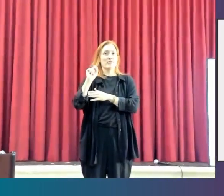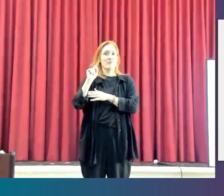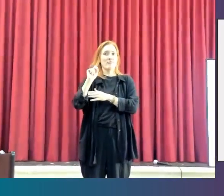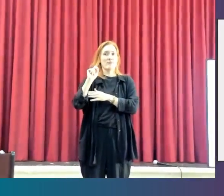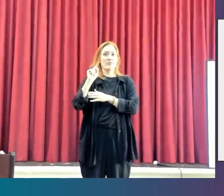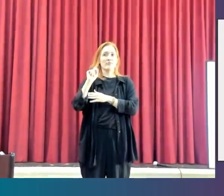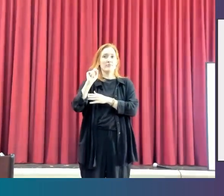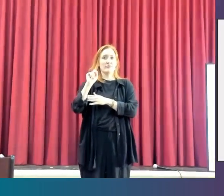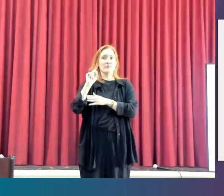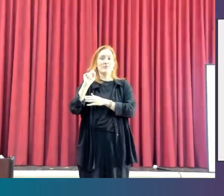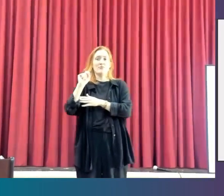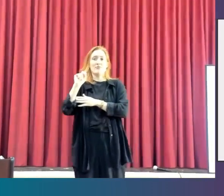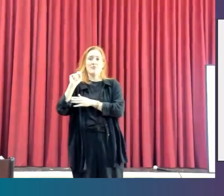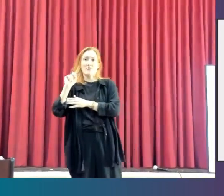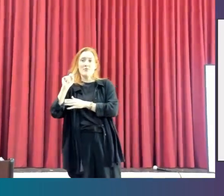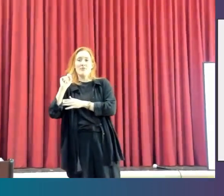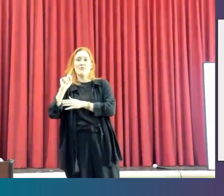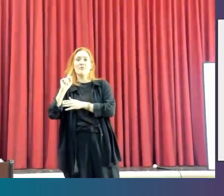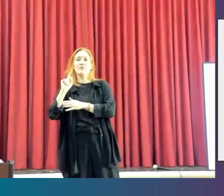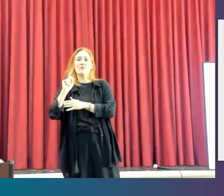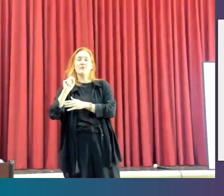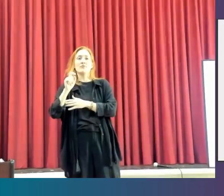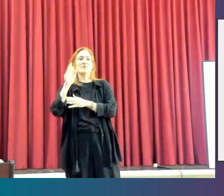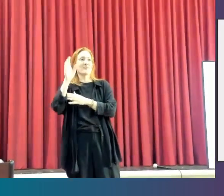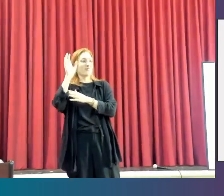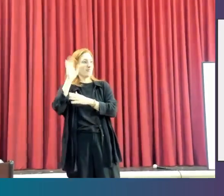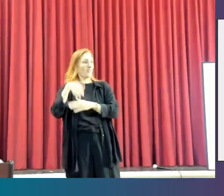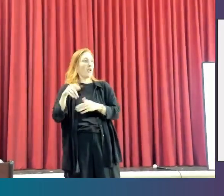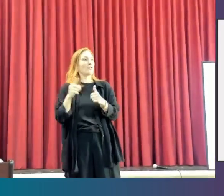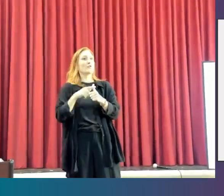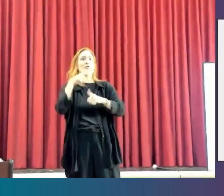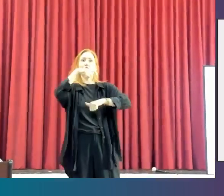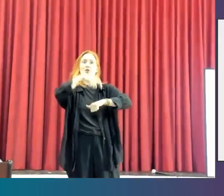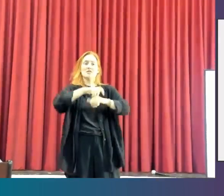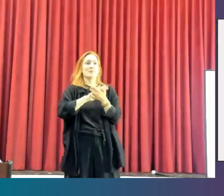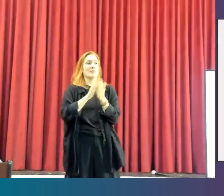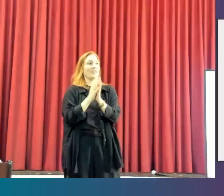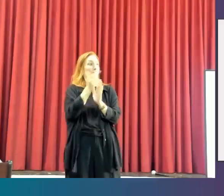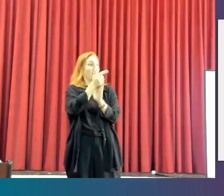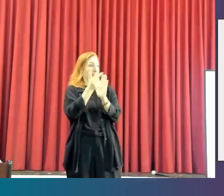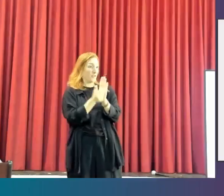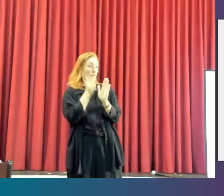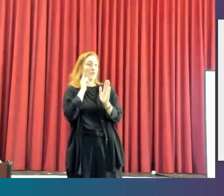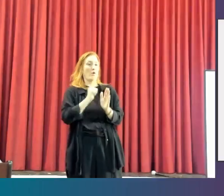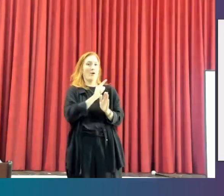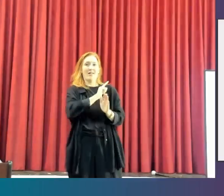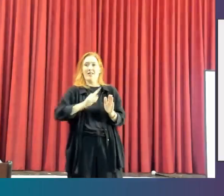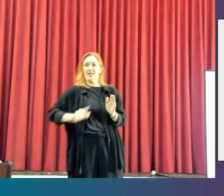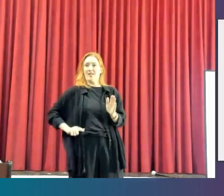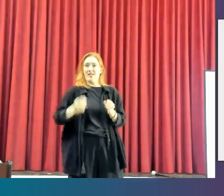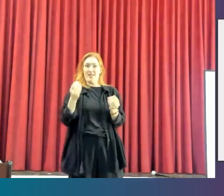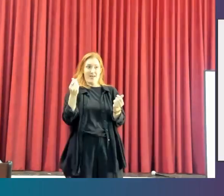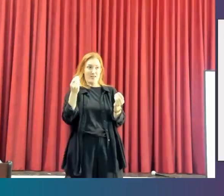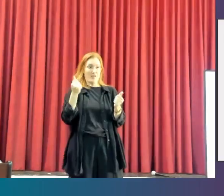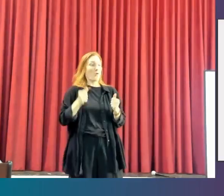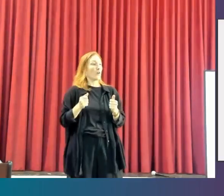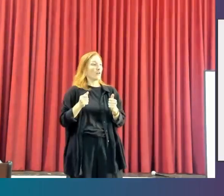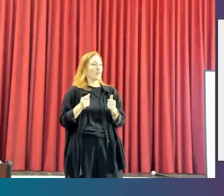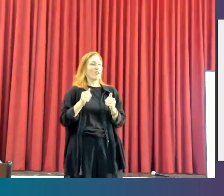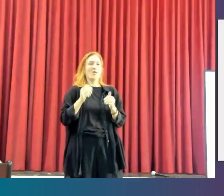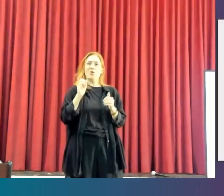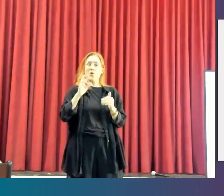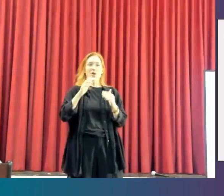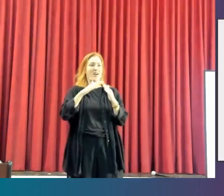And so that's really when it became illegal in the US for a landlord or a housing provider to discriminate